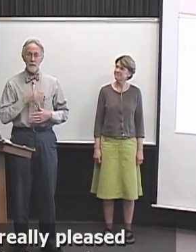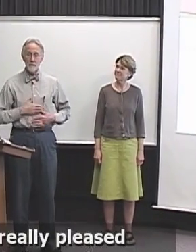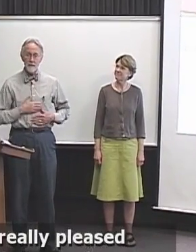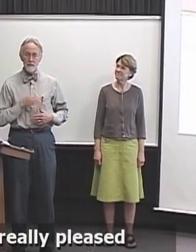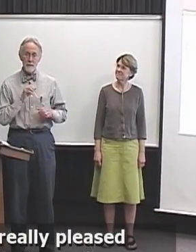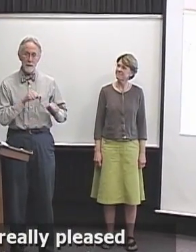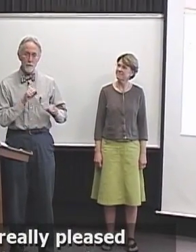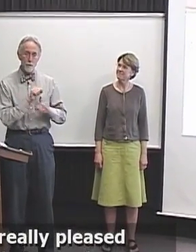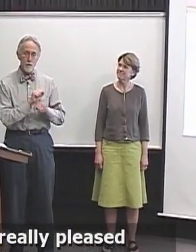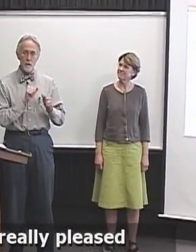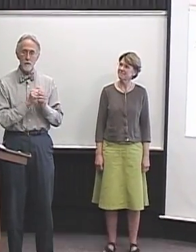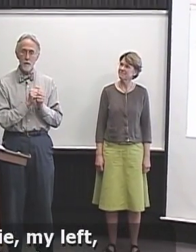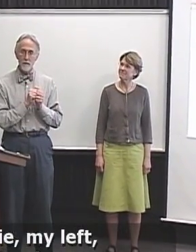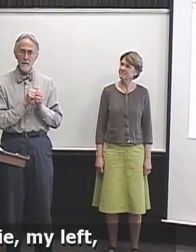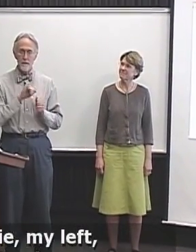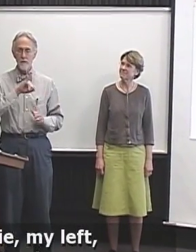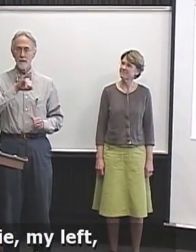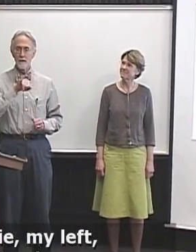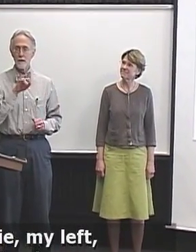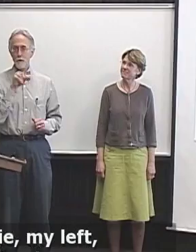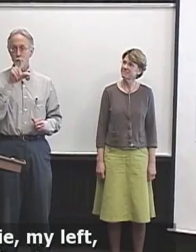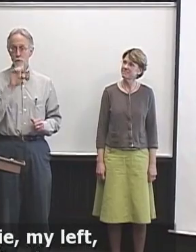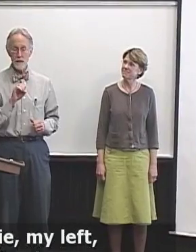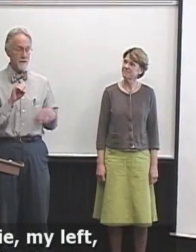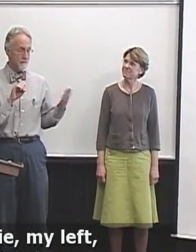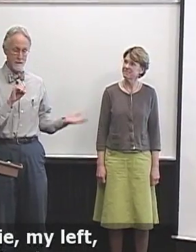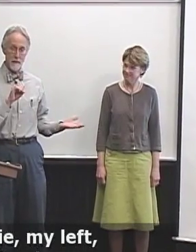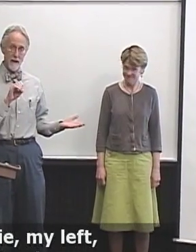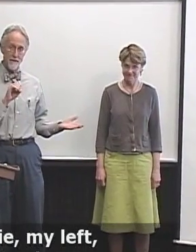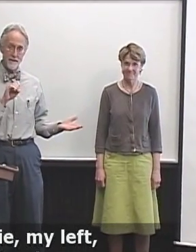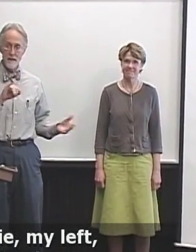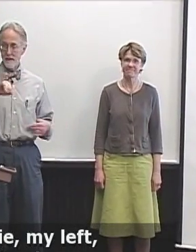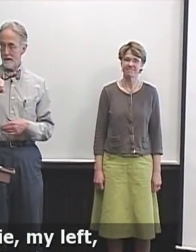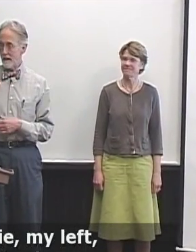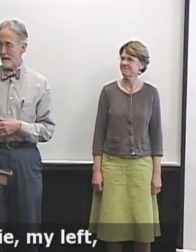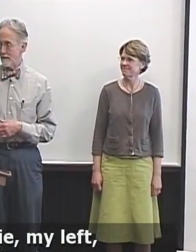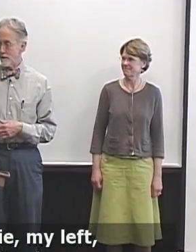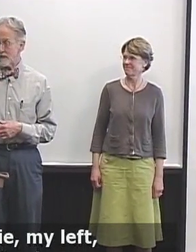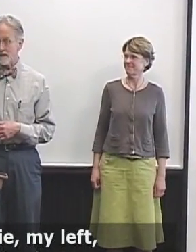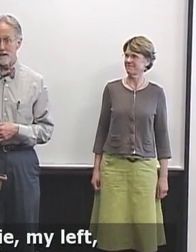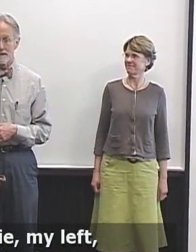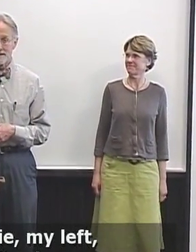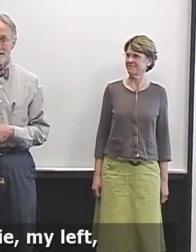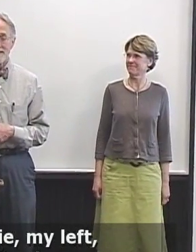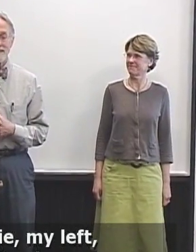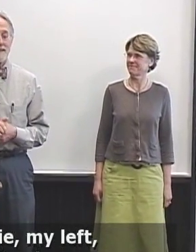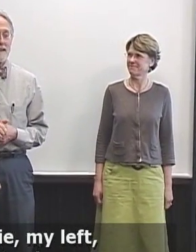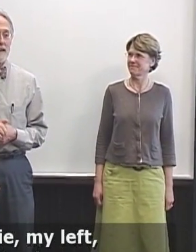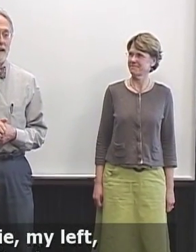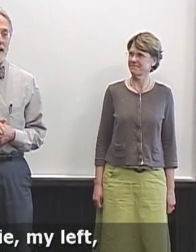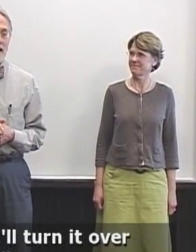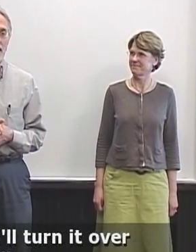Today I'm really pleased to be able to work with Julie, on my left, and Jessica.